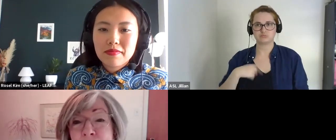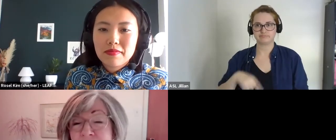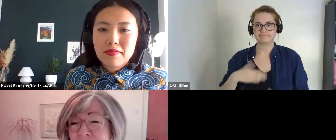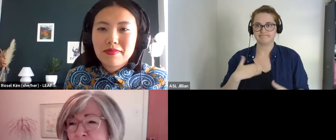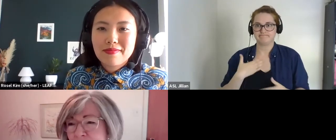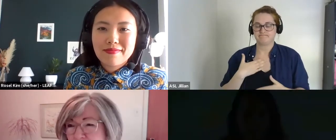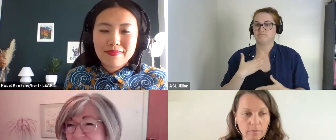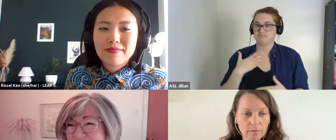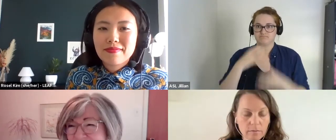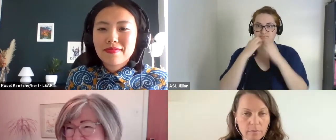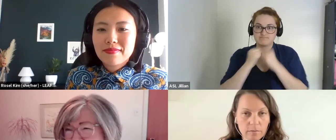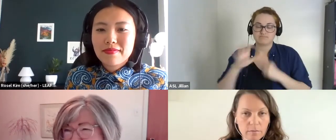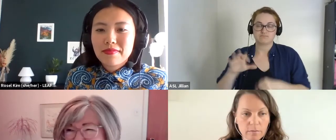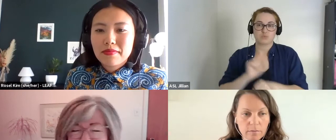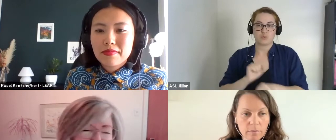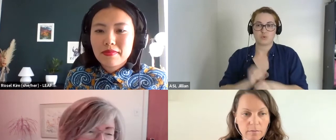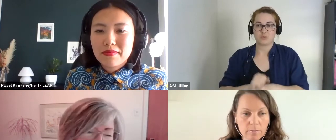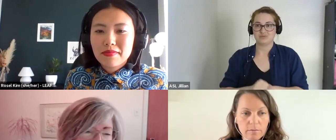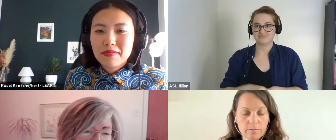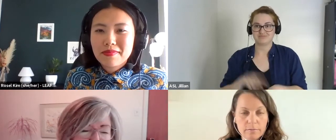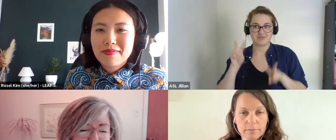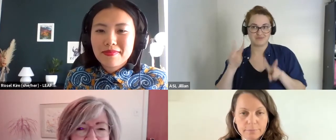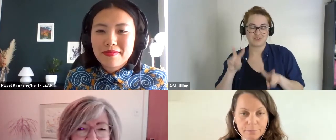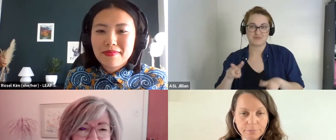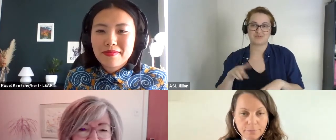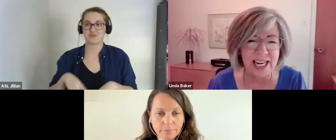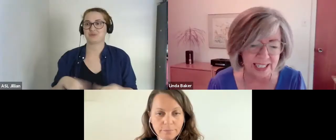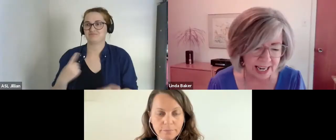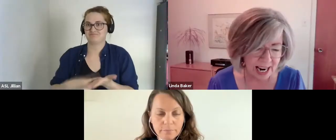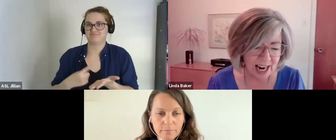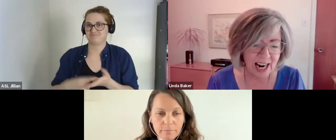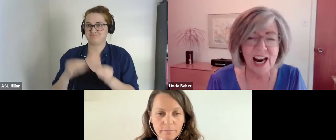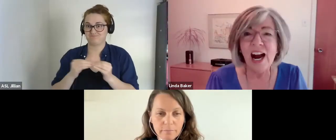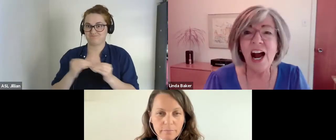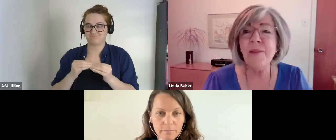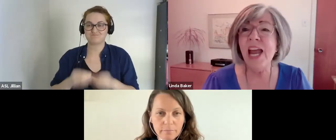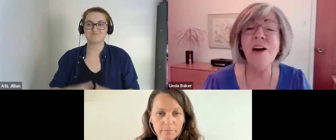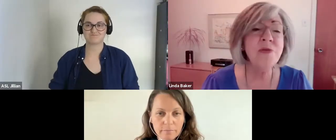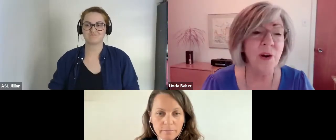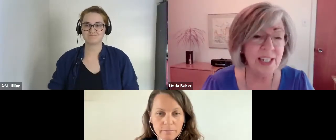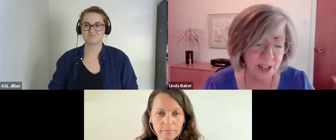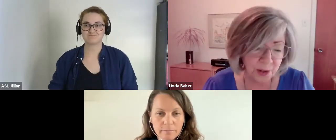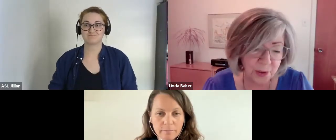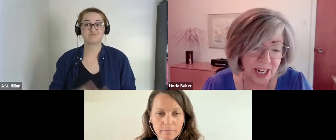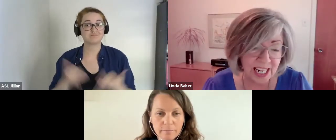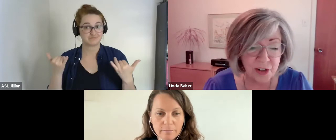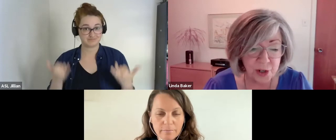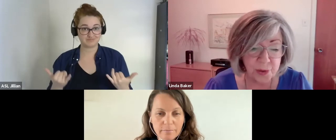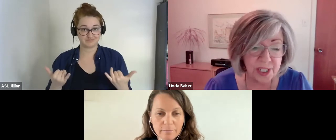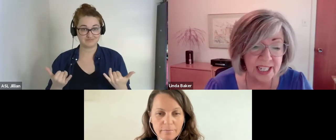look forward to the questions and further discussion on some of the issues that you raised. I'm now going